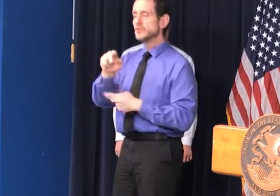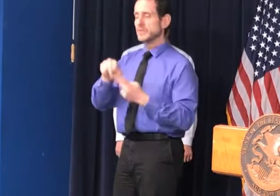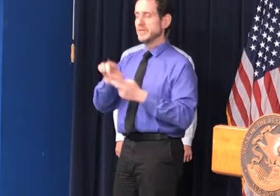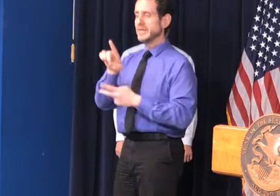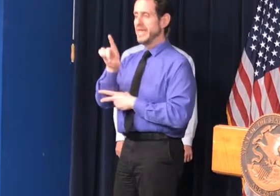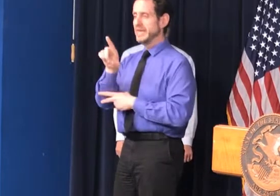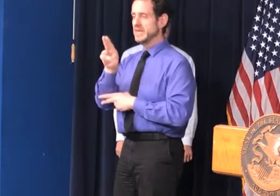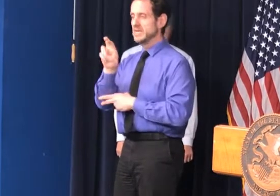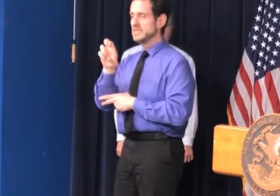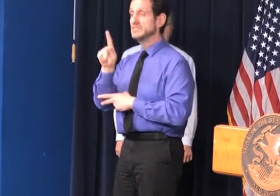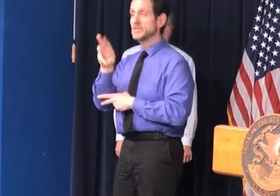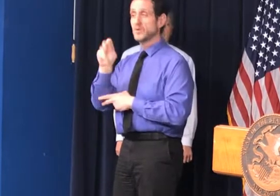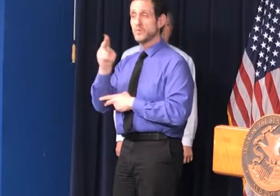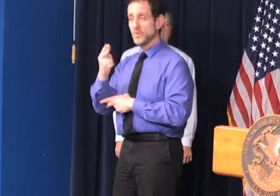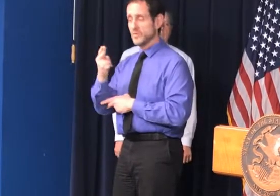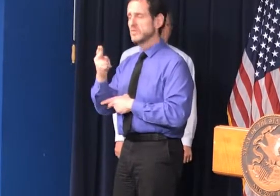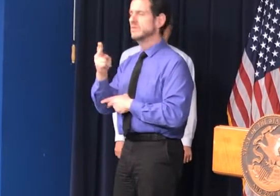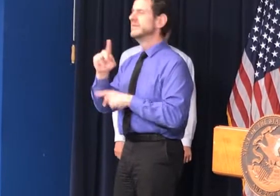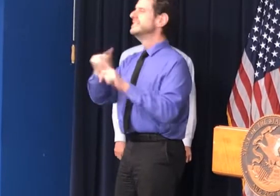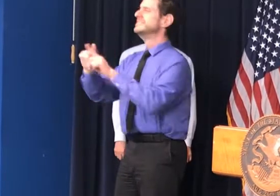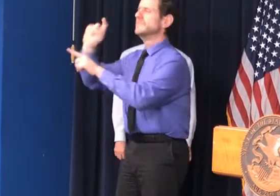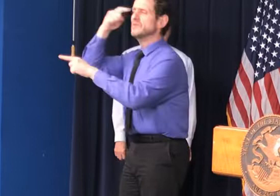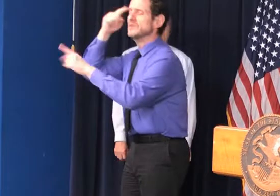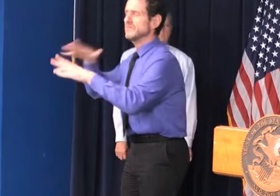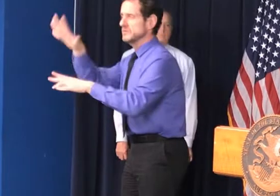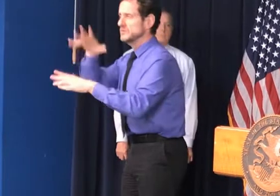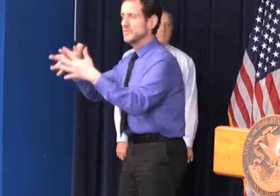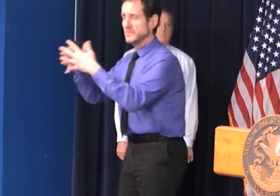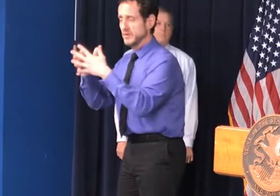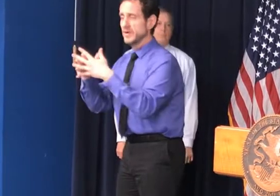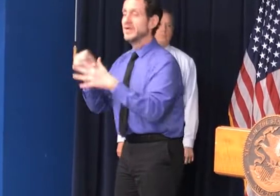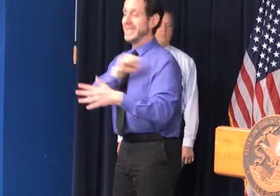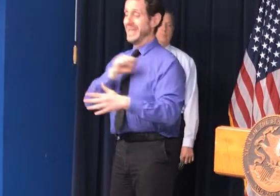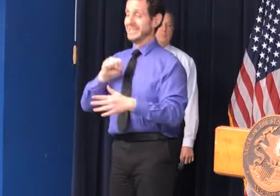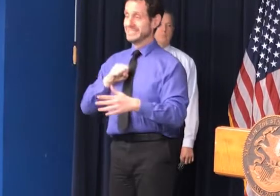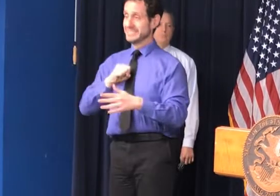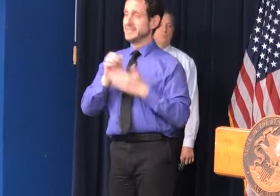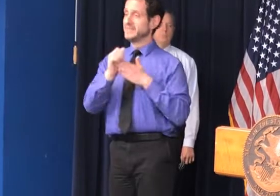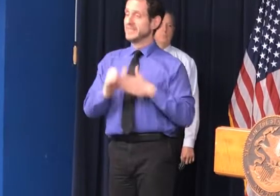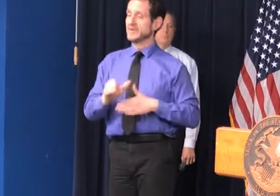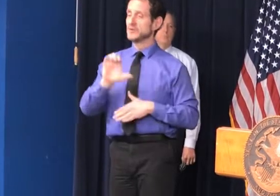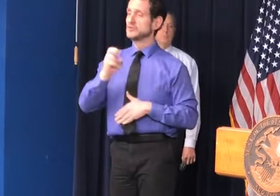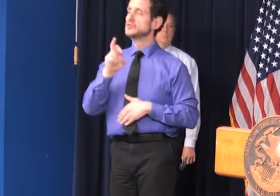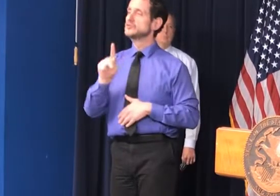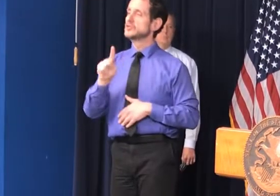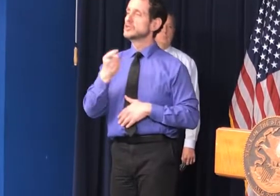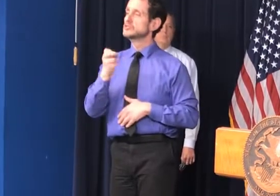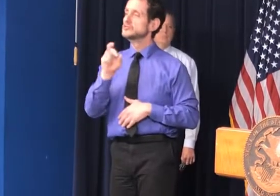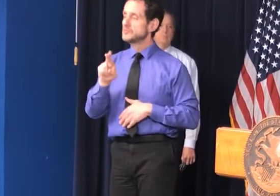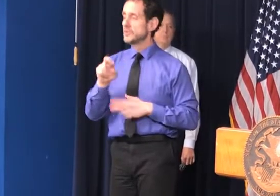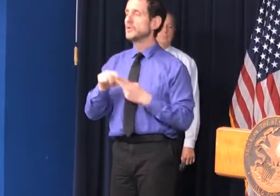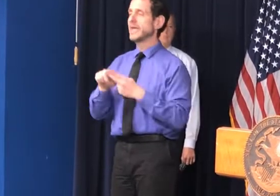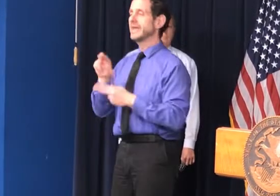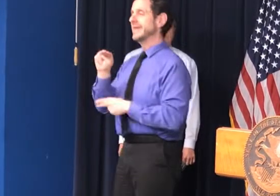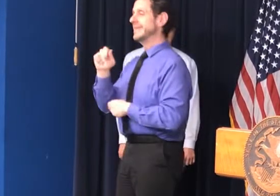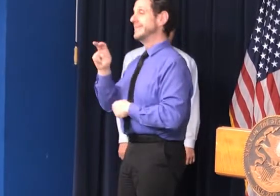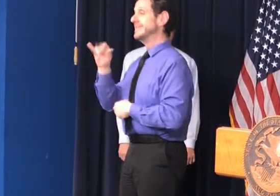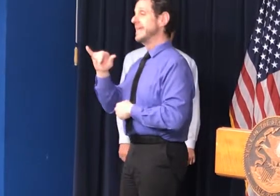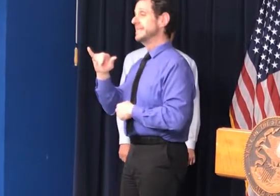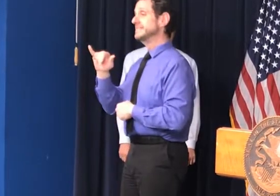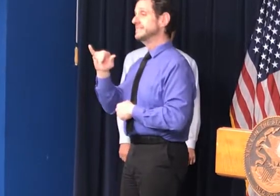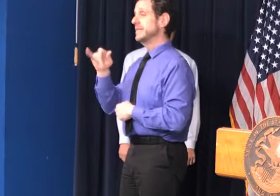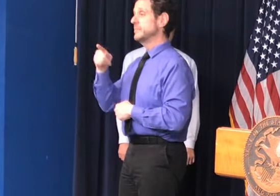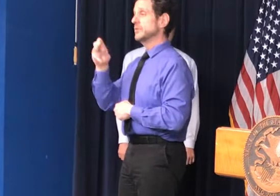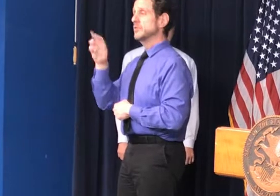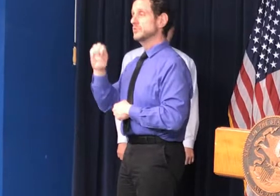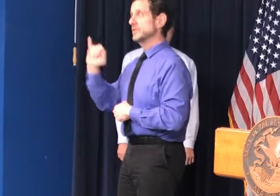of our nation's governors, as well as Senate Minority Leader Chuck Schumer and members of House Speaker